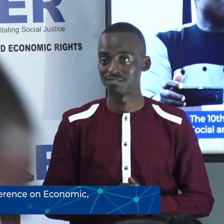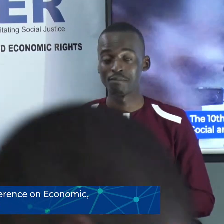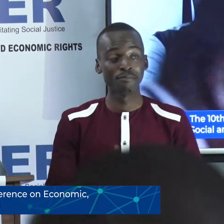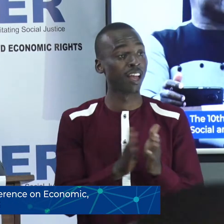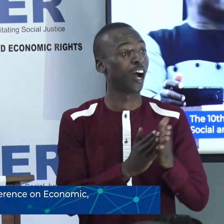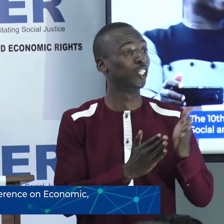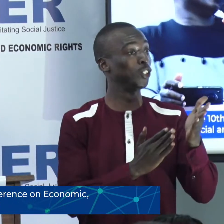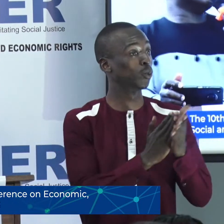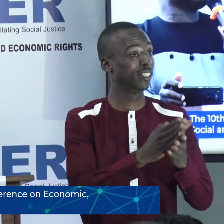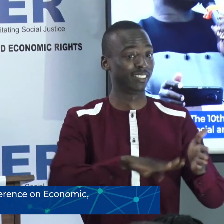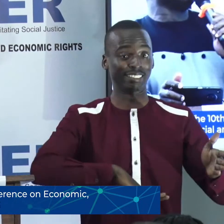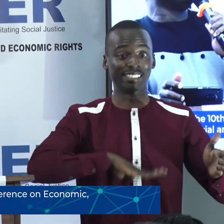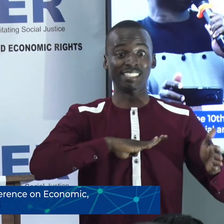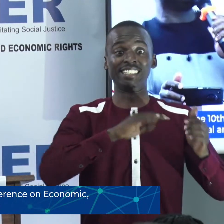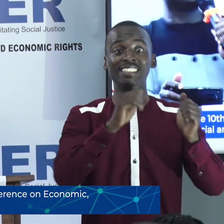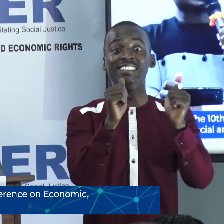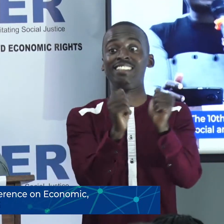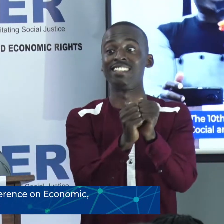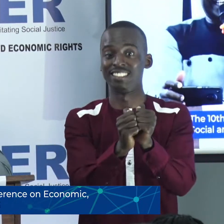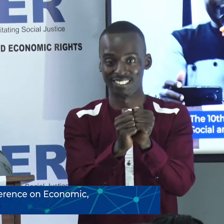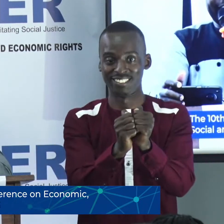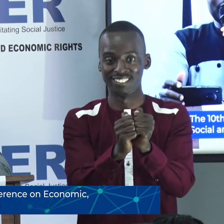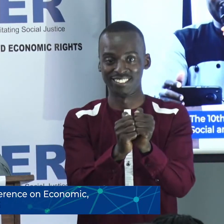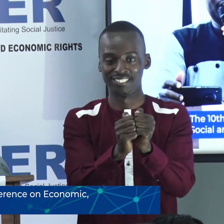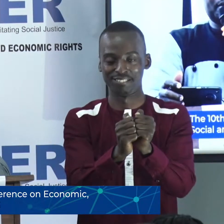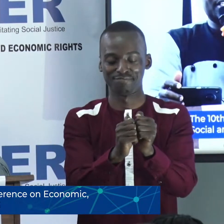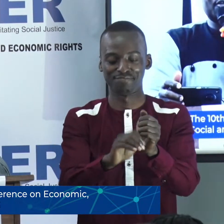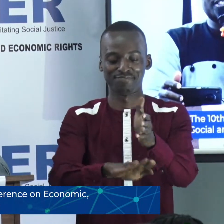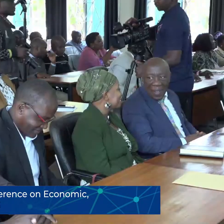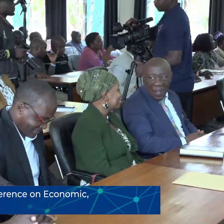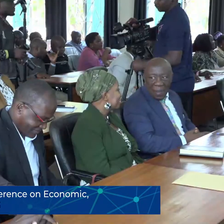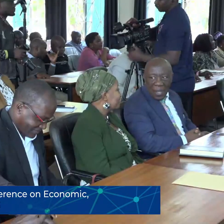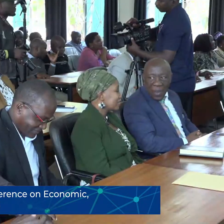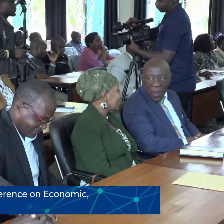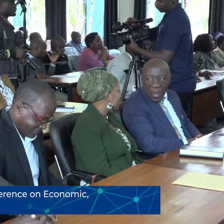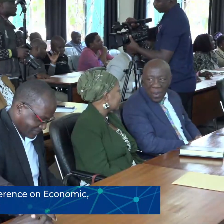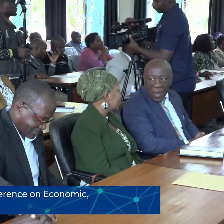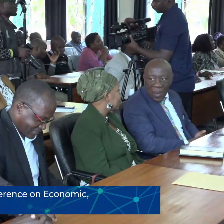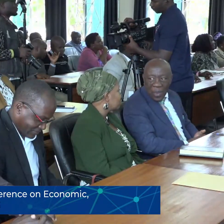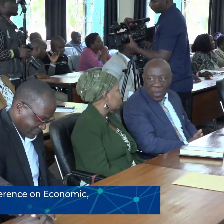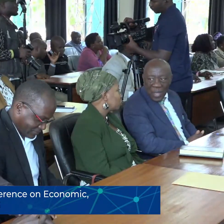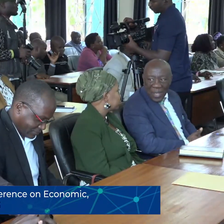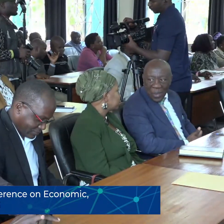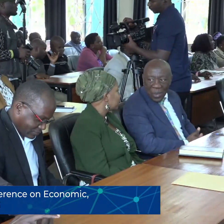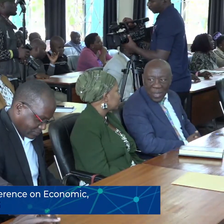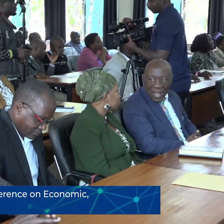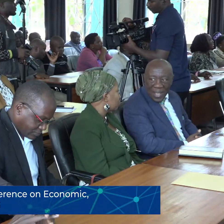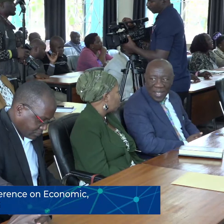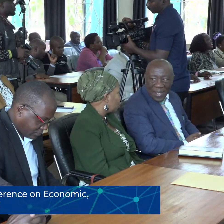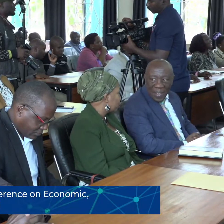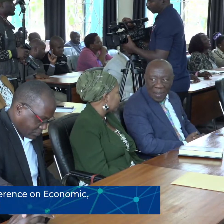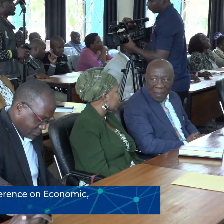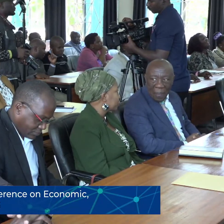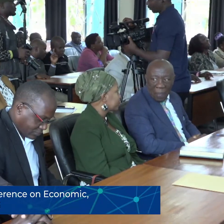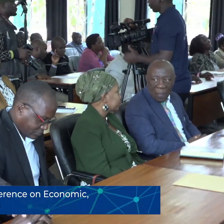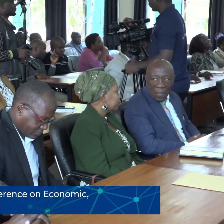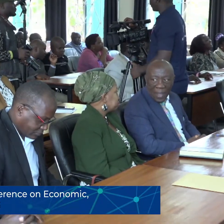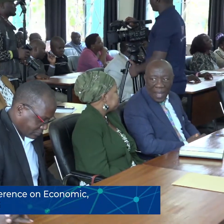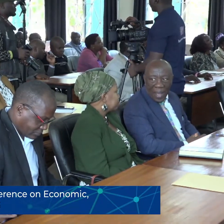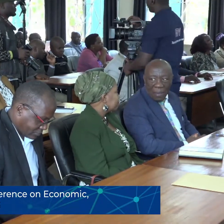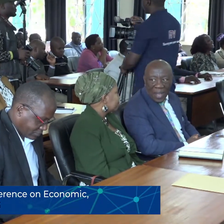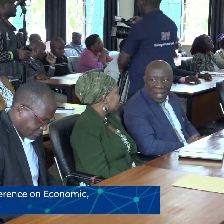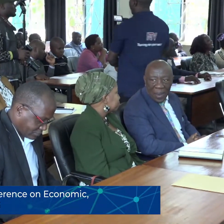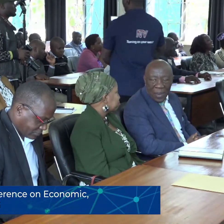And definitely at 10 years, we are meant to celebrate those 10 years. Organizers, do we have cake at the end of the day to celebrate the